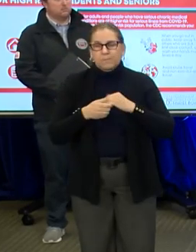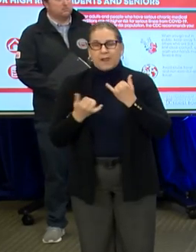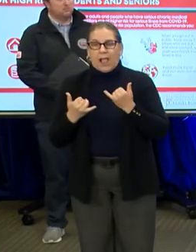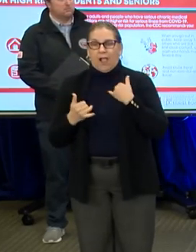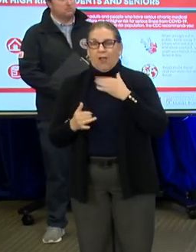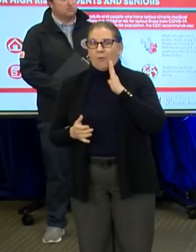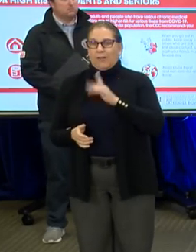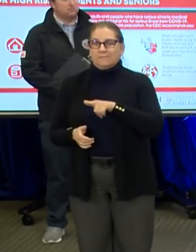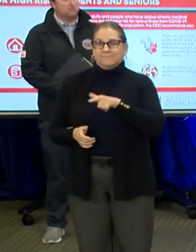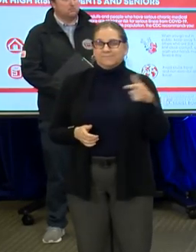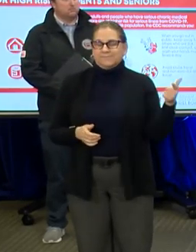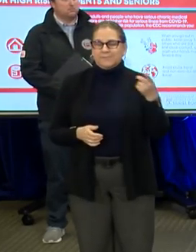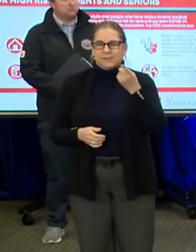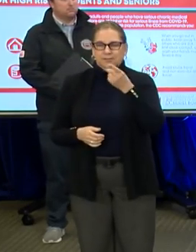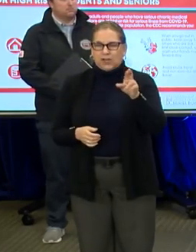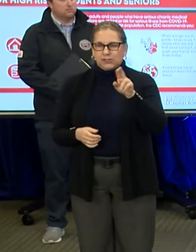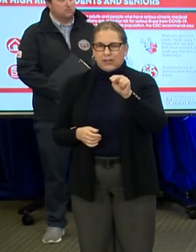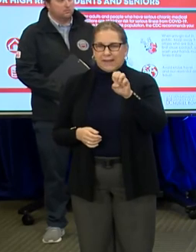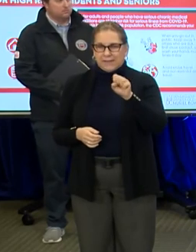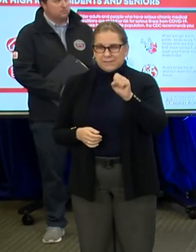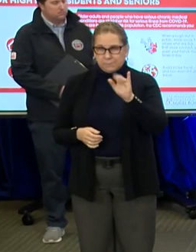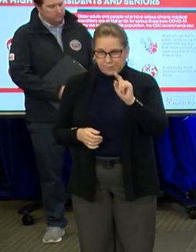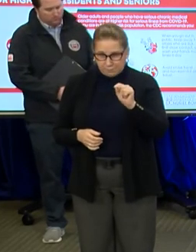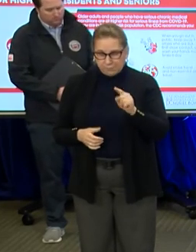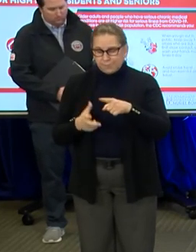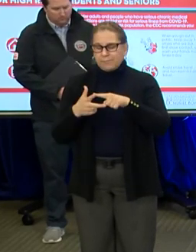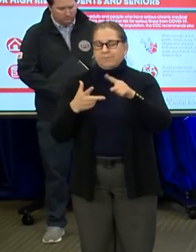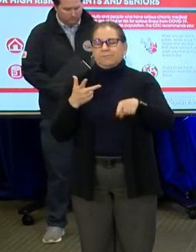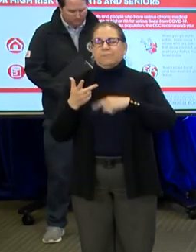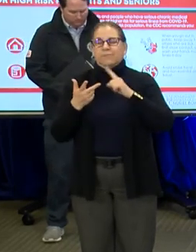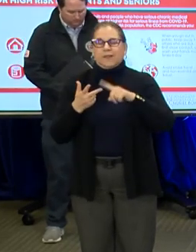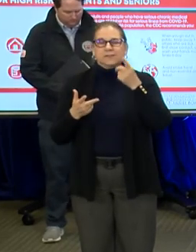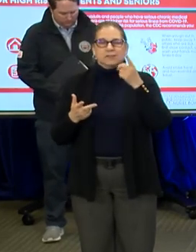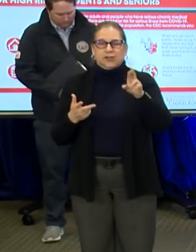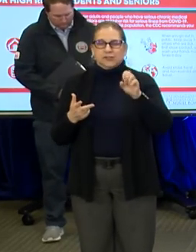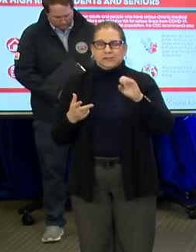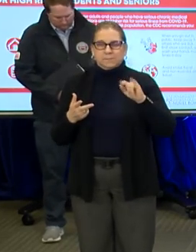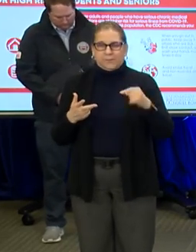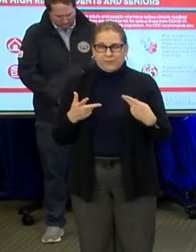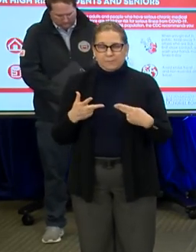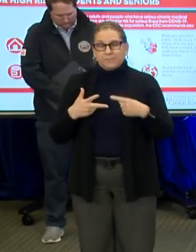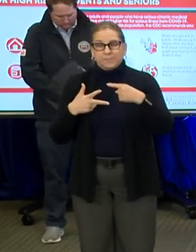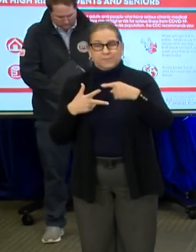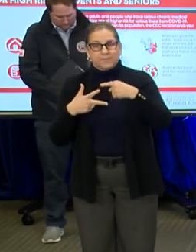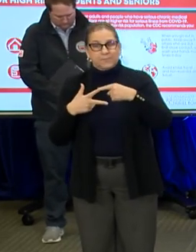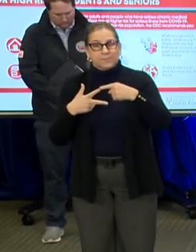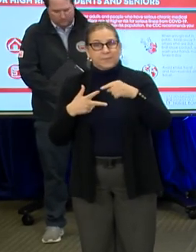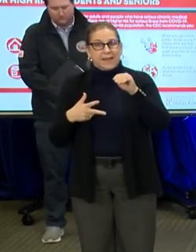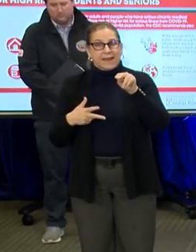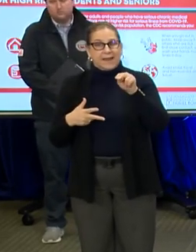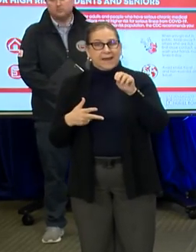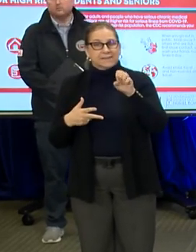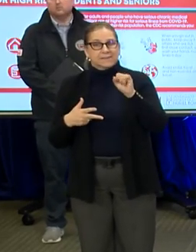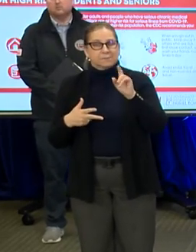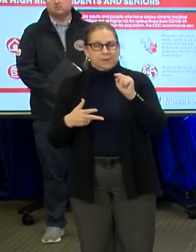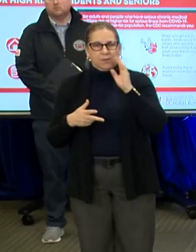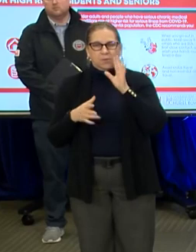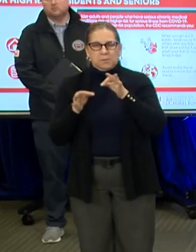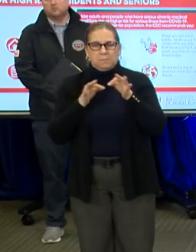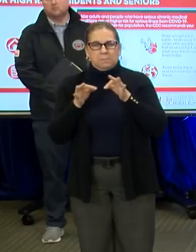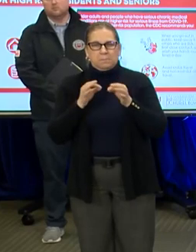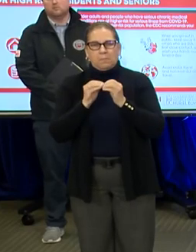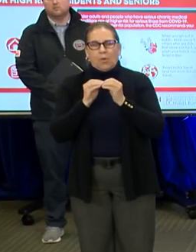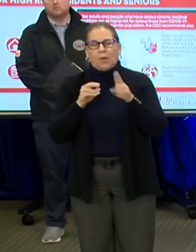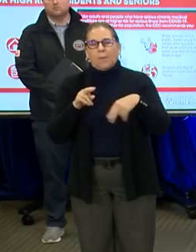Dr. Smith, who will talk about our medical space and service availability,